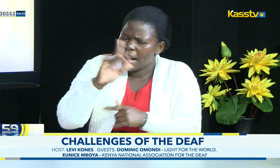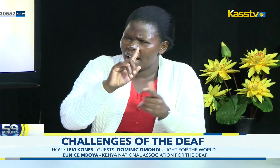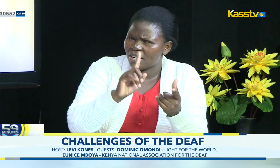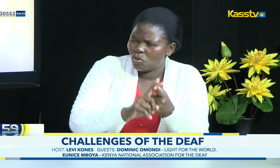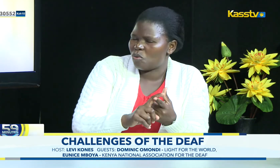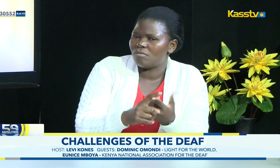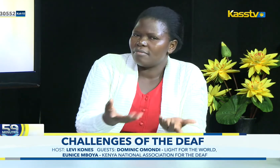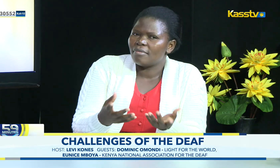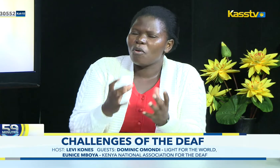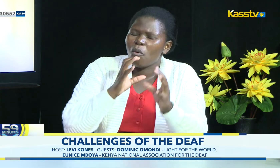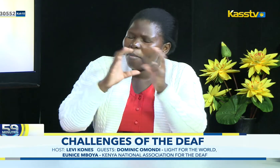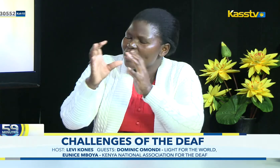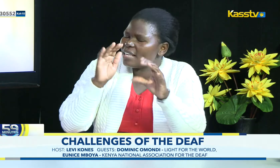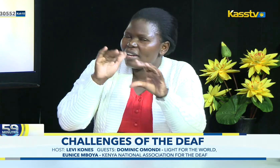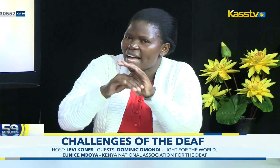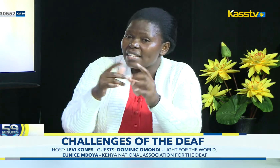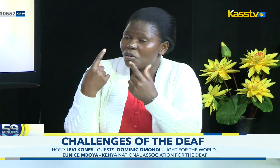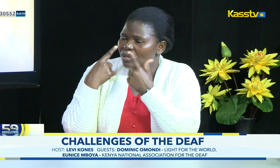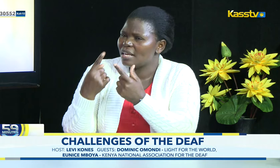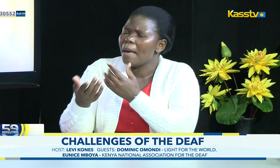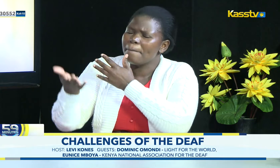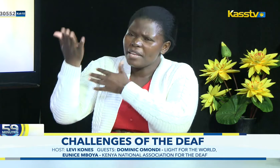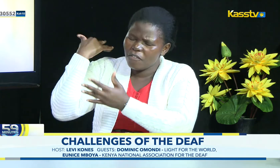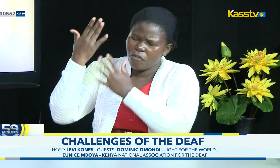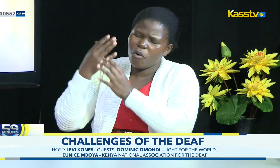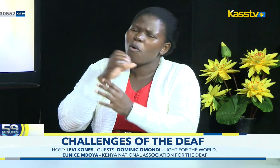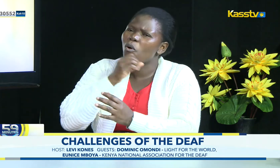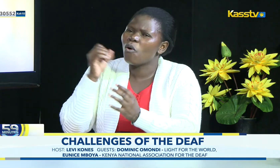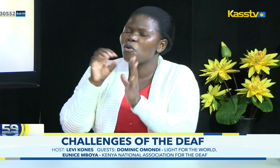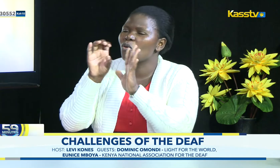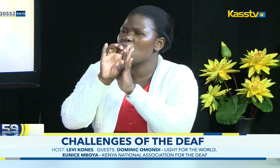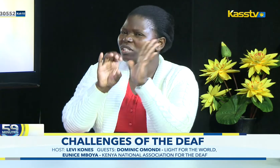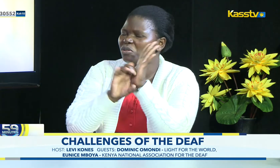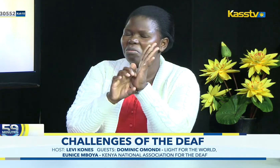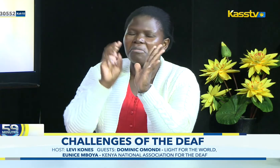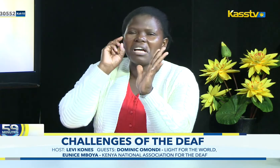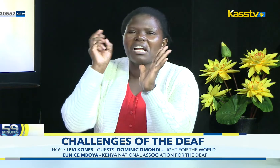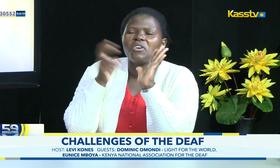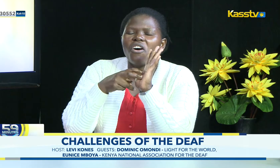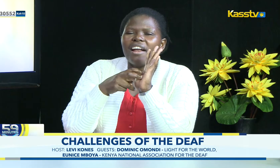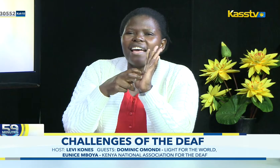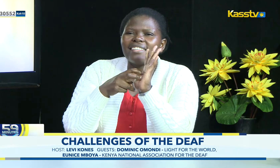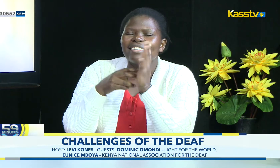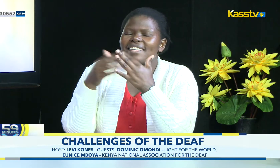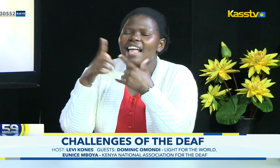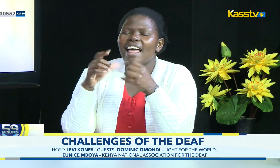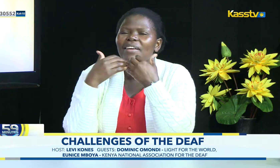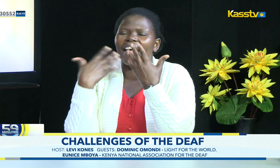peers. Back to area of access to communication. If you can remember, according to